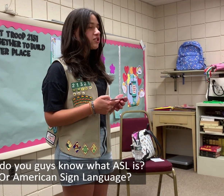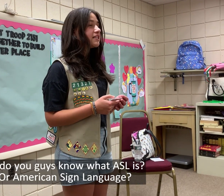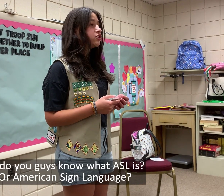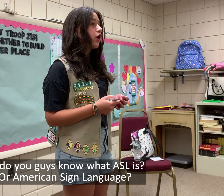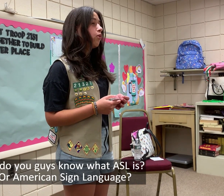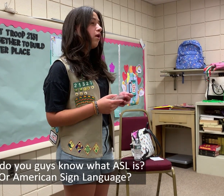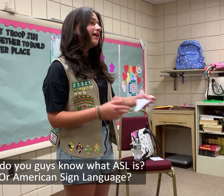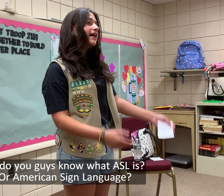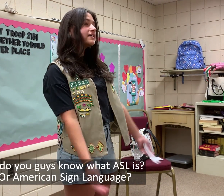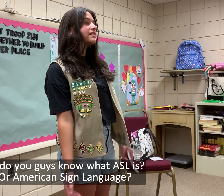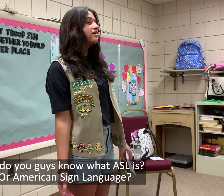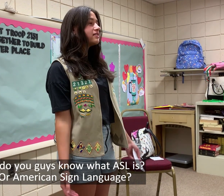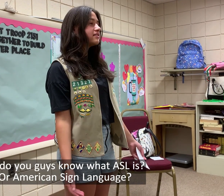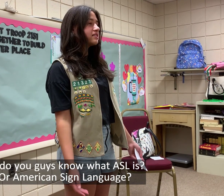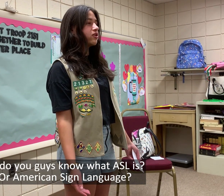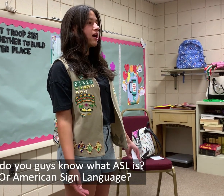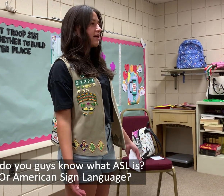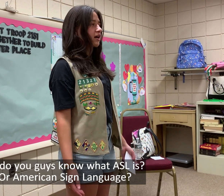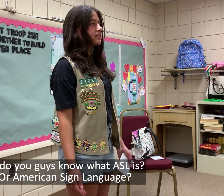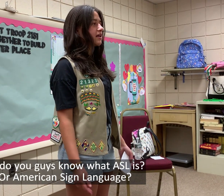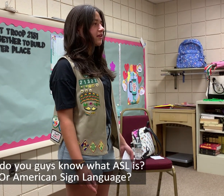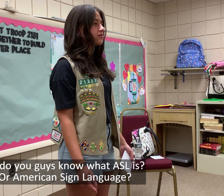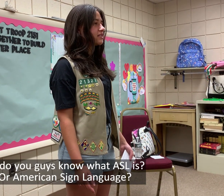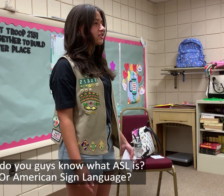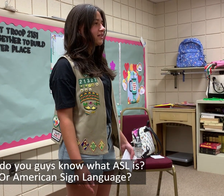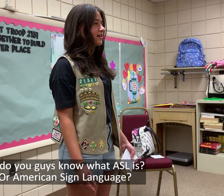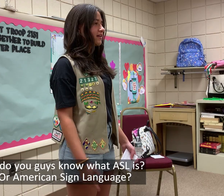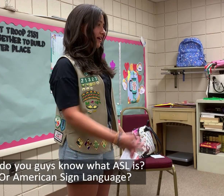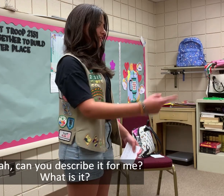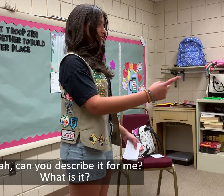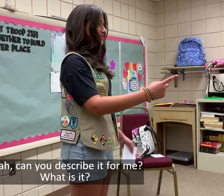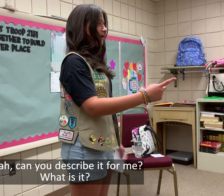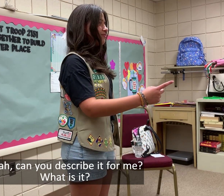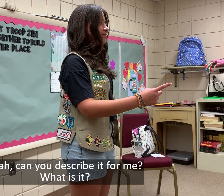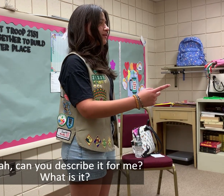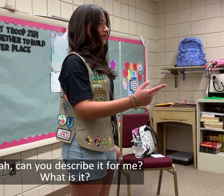guys know what ASL is, or American Sign Language? Yeah, can you describe it for me? What is it?